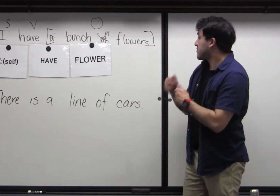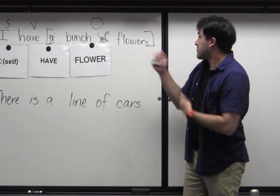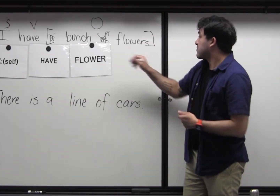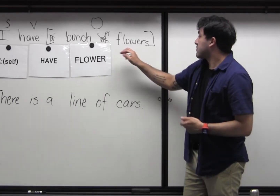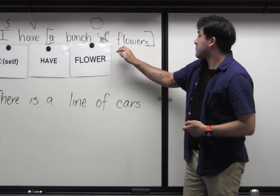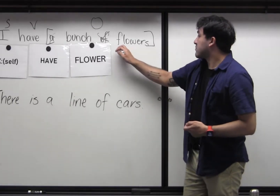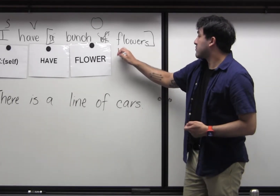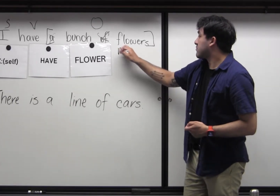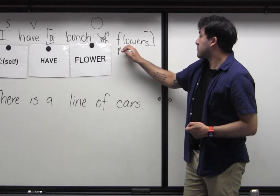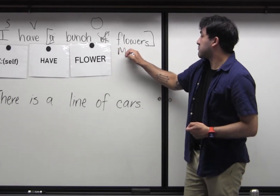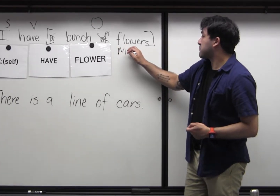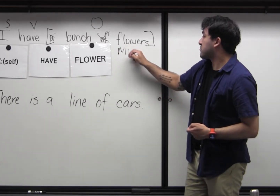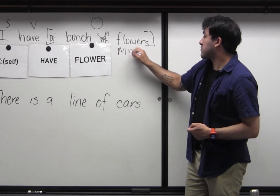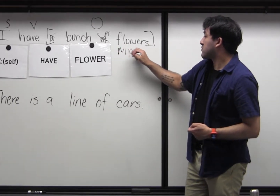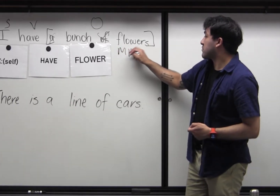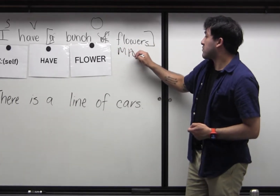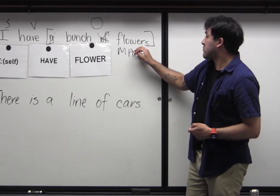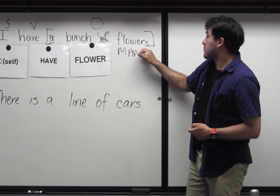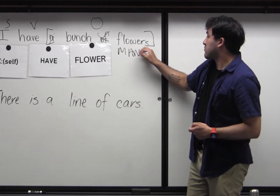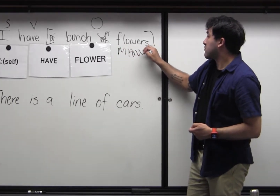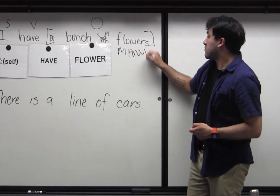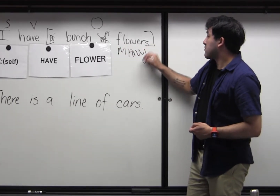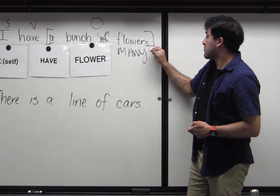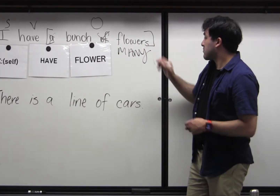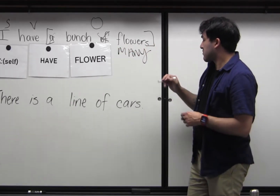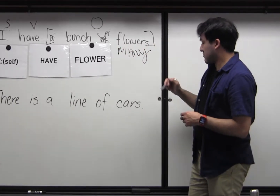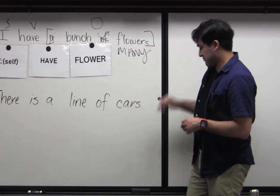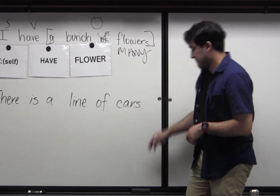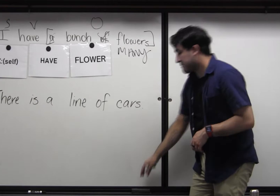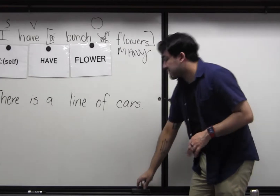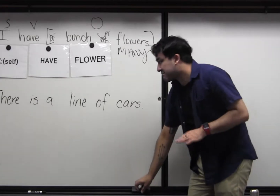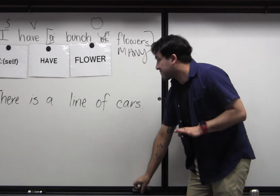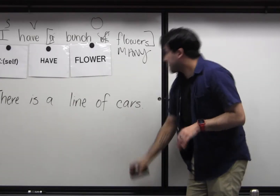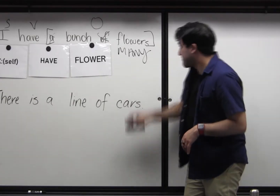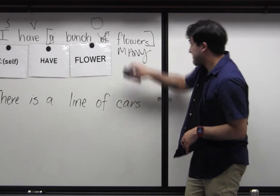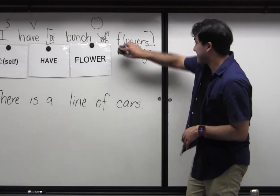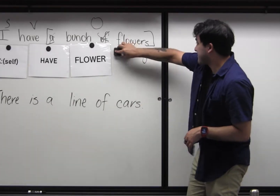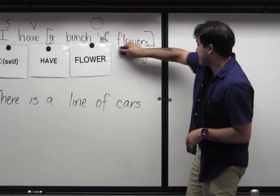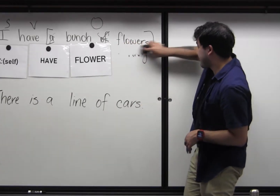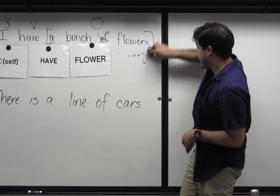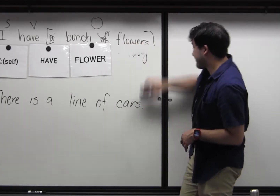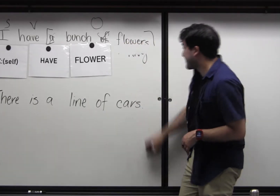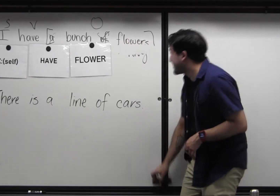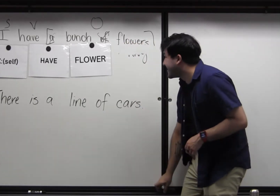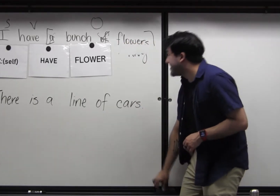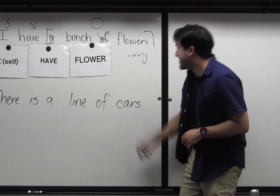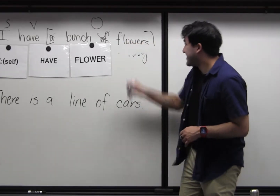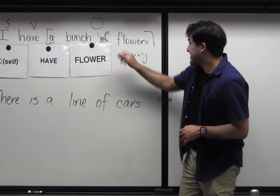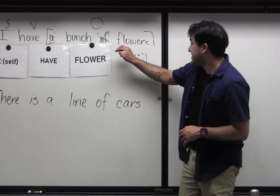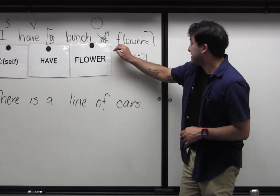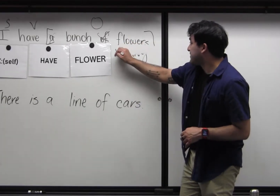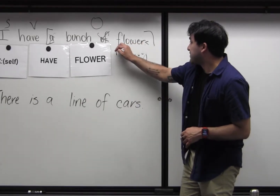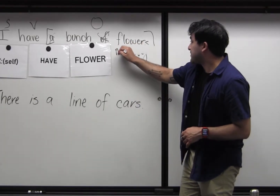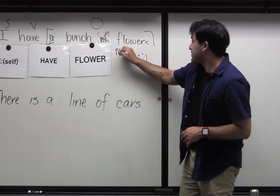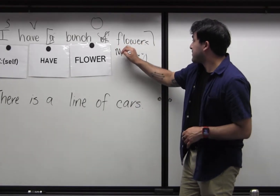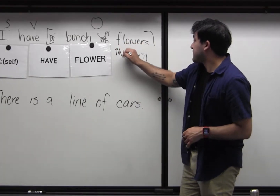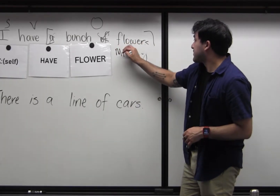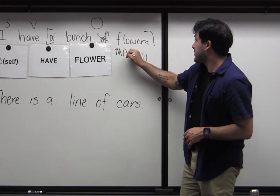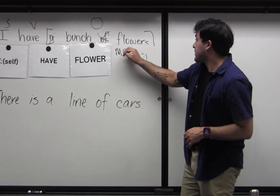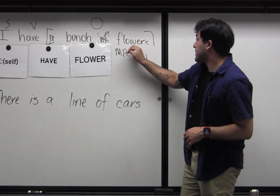signed, right? We could sign many. That's perfectly 100% allowed. Hold on, I'm going to rewrite that. It didn't look